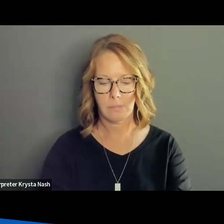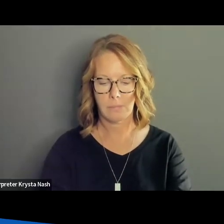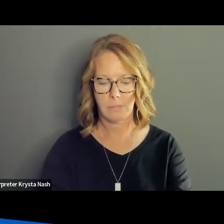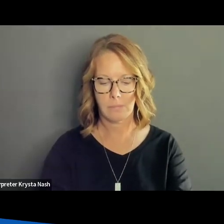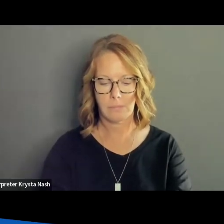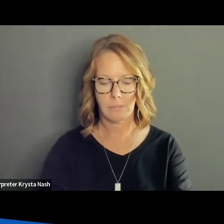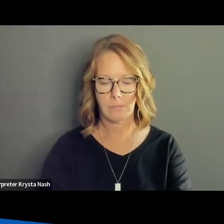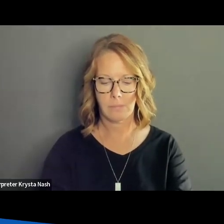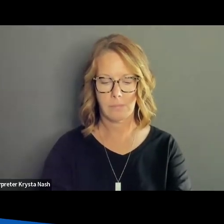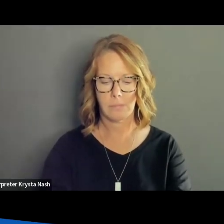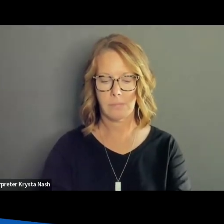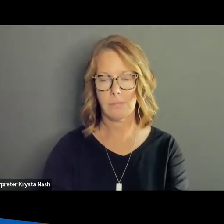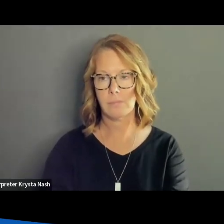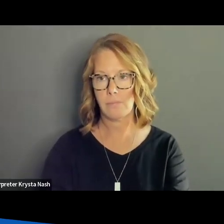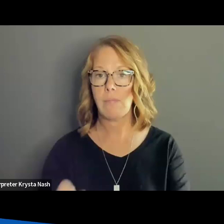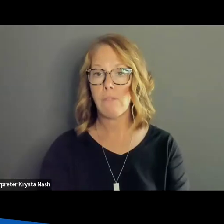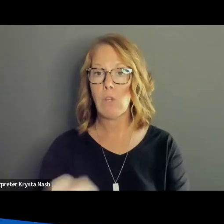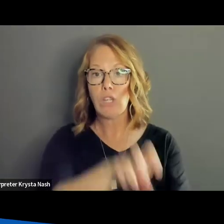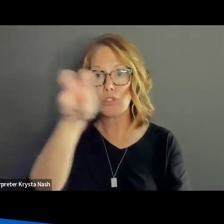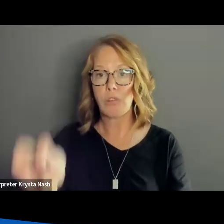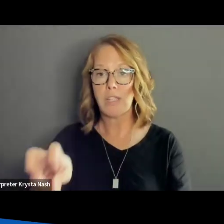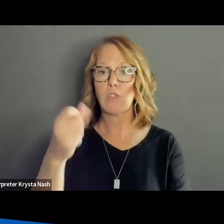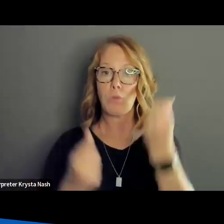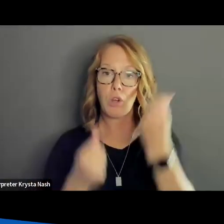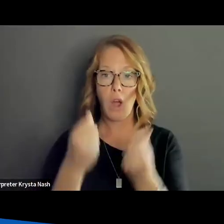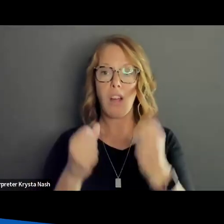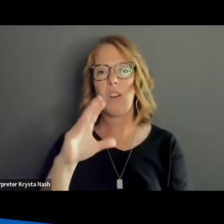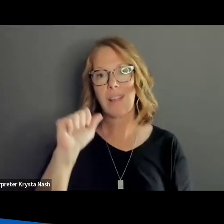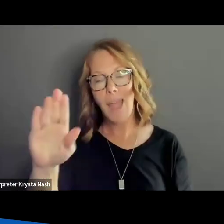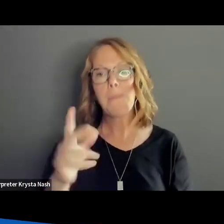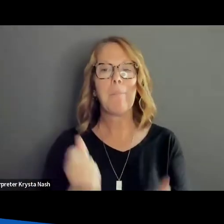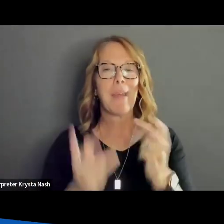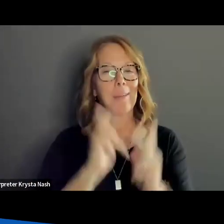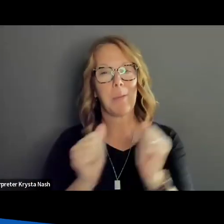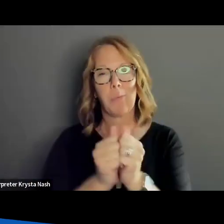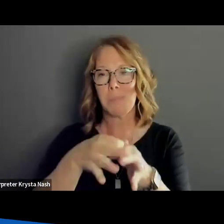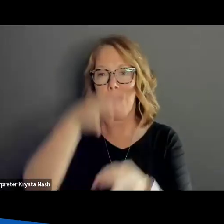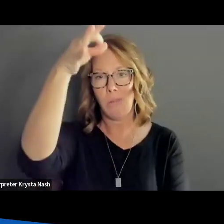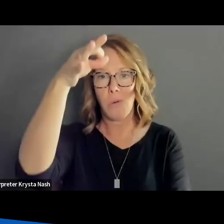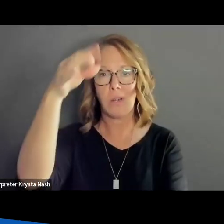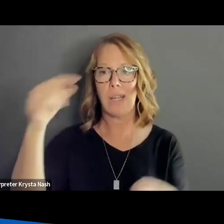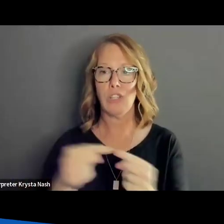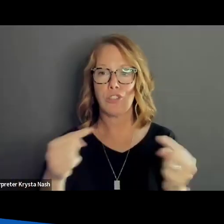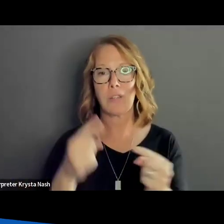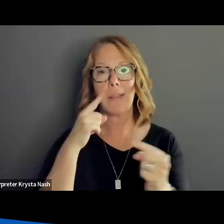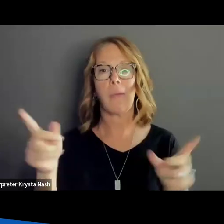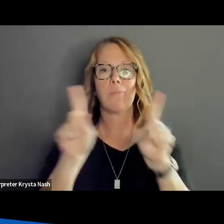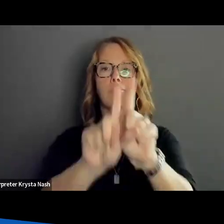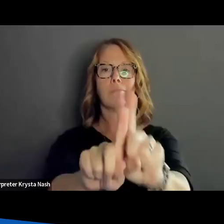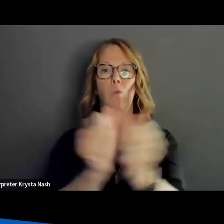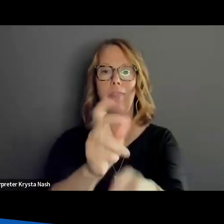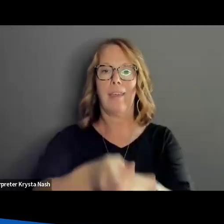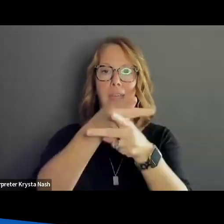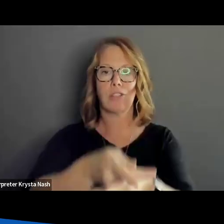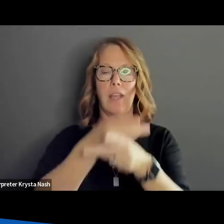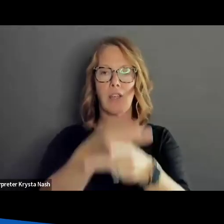level was. If you can transfer into a car or a cab, a lot of people with spinal cord injury go with their caretaker and they will transfer